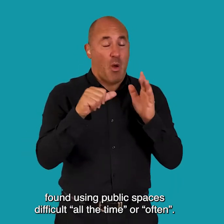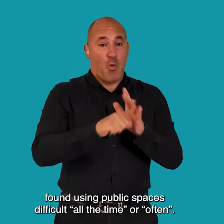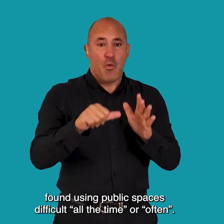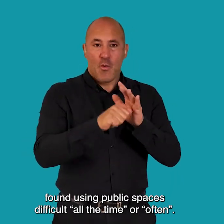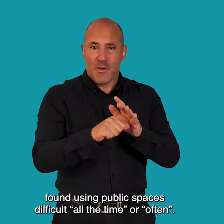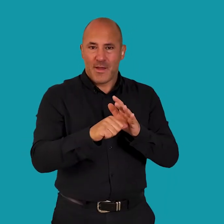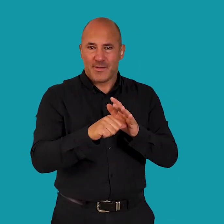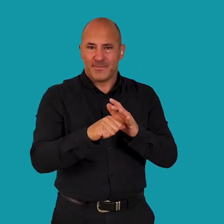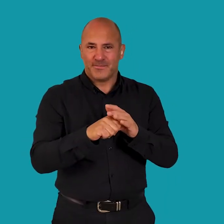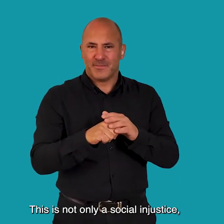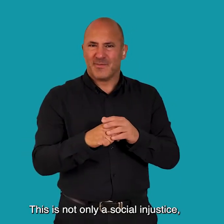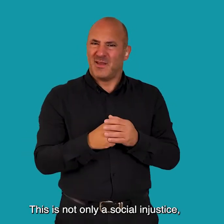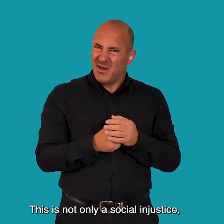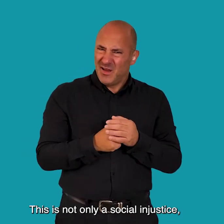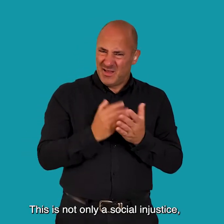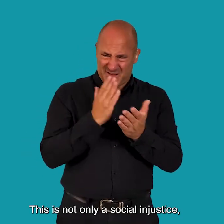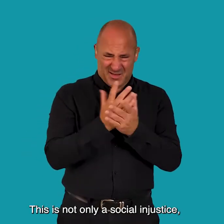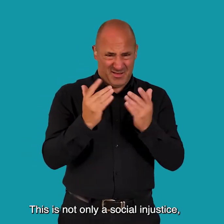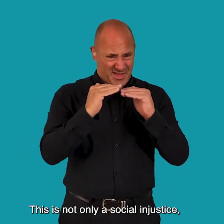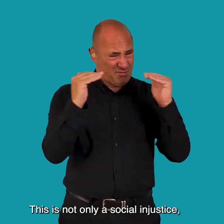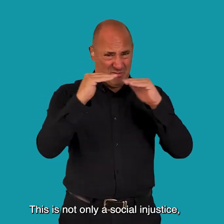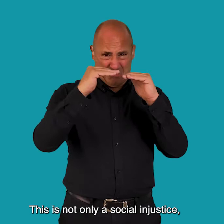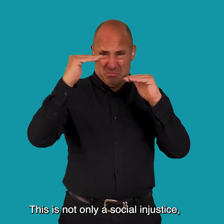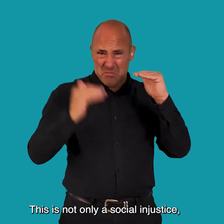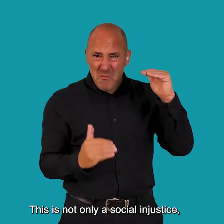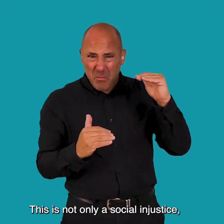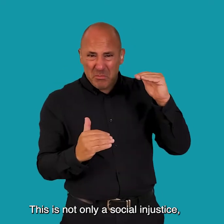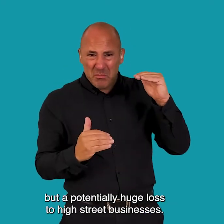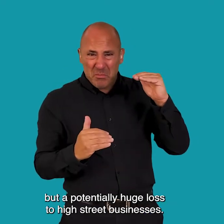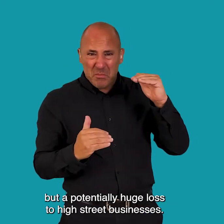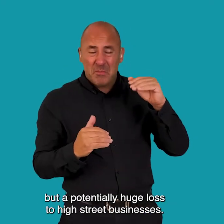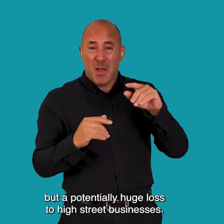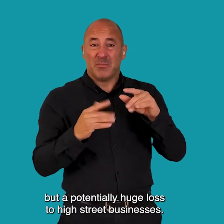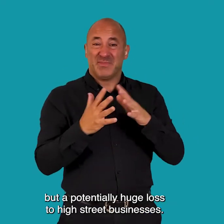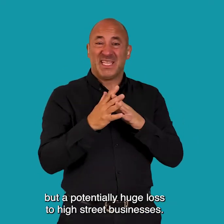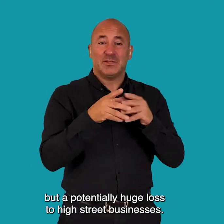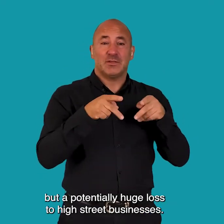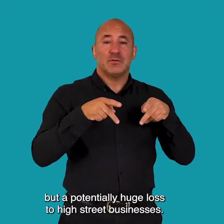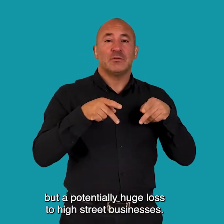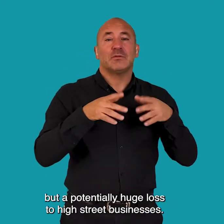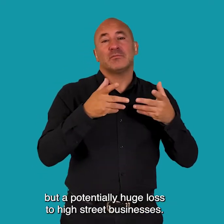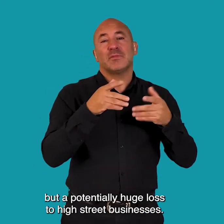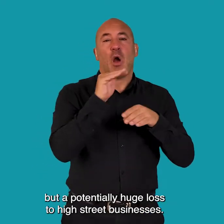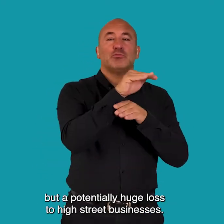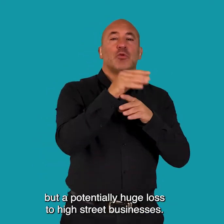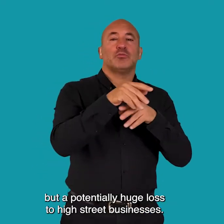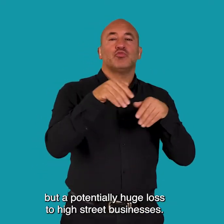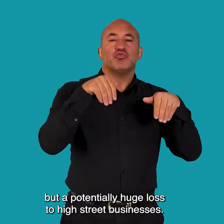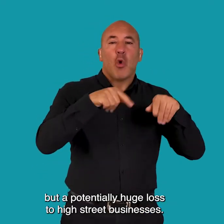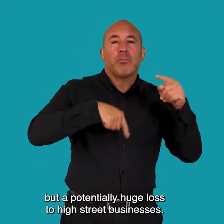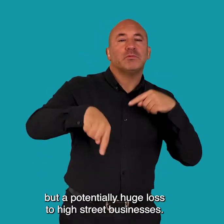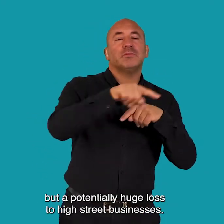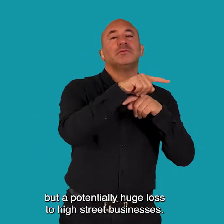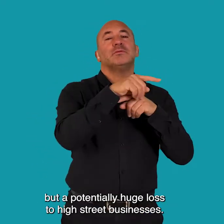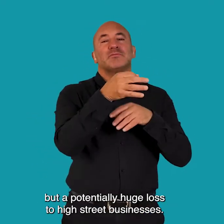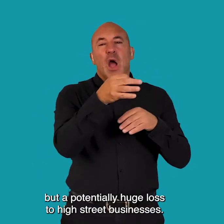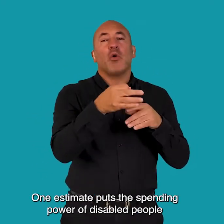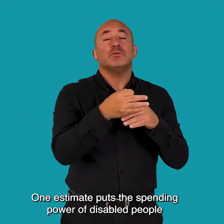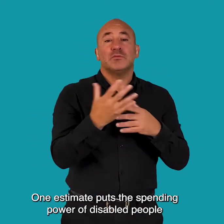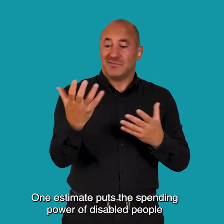often. This is not only a social injustice, but a potentially huge loss to high street businesses. One